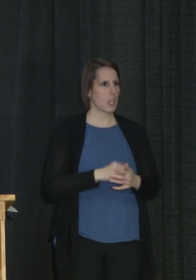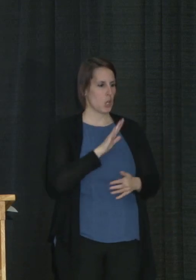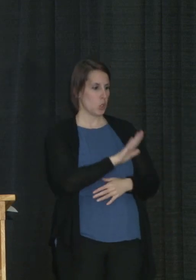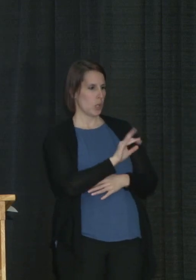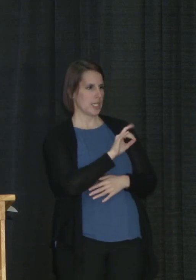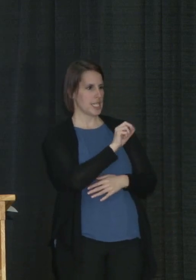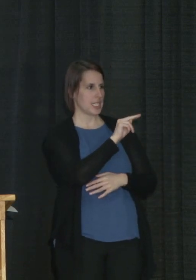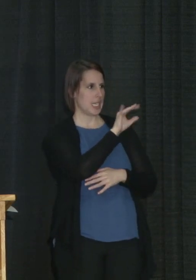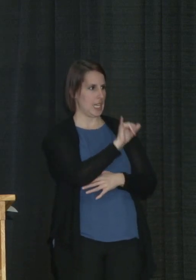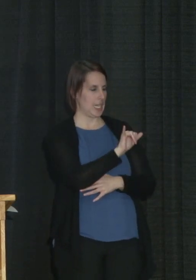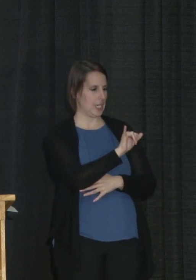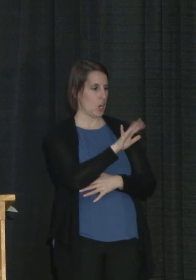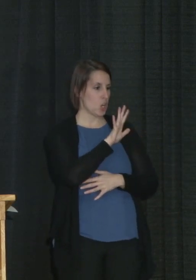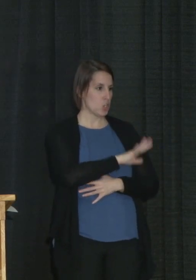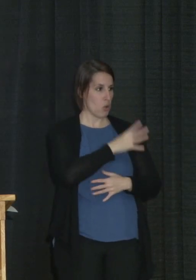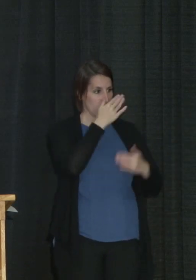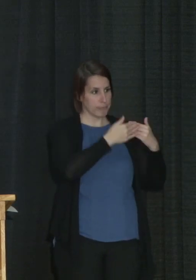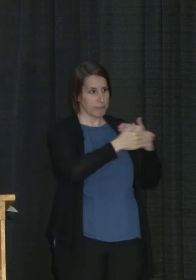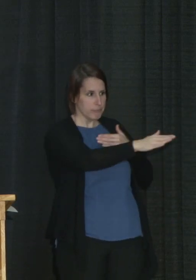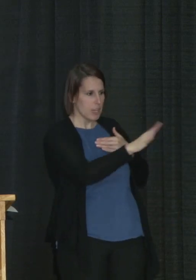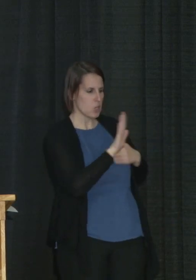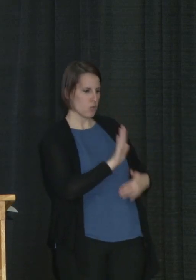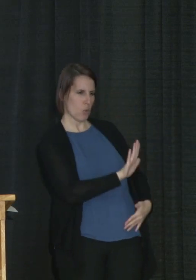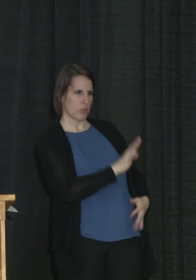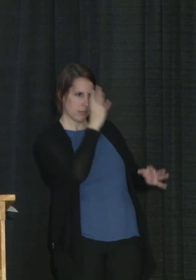destiny and your fate are your own.